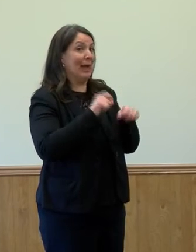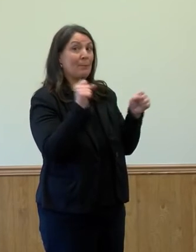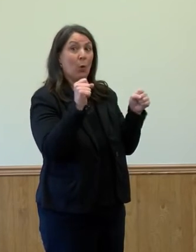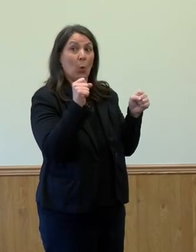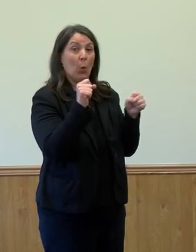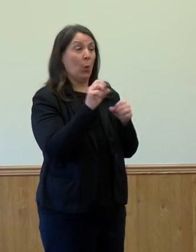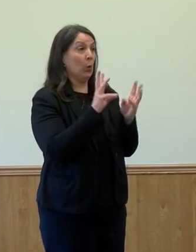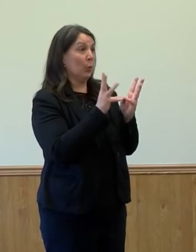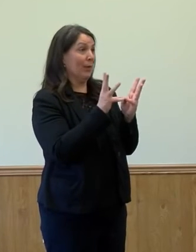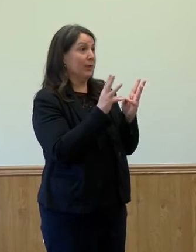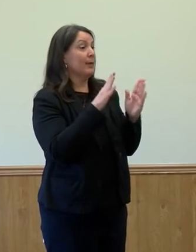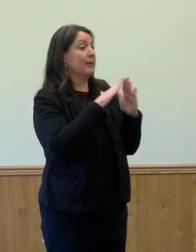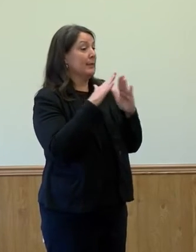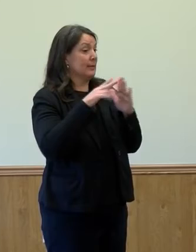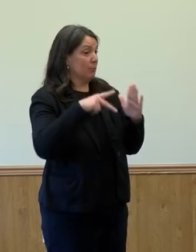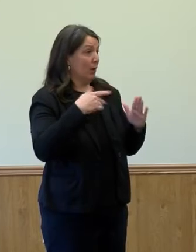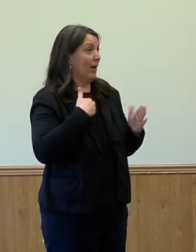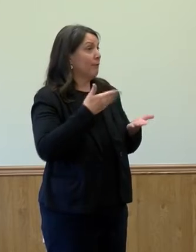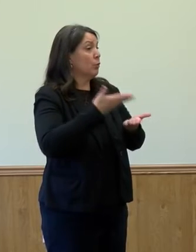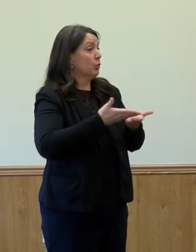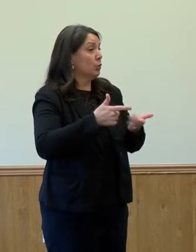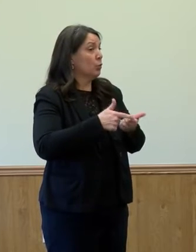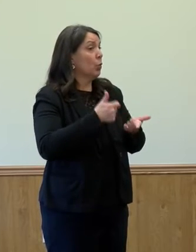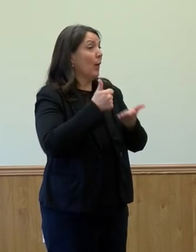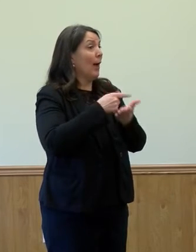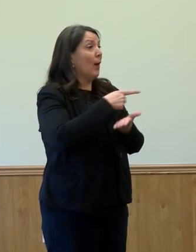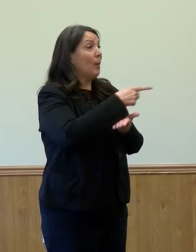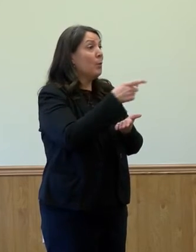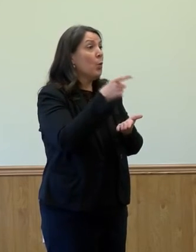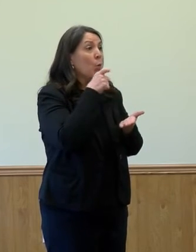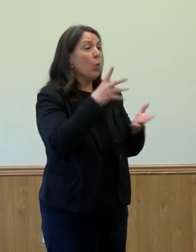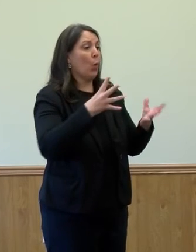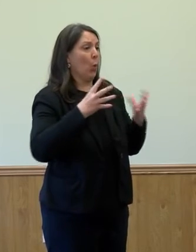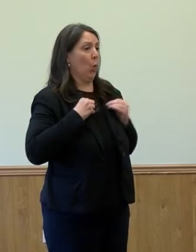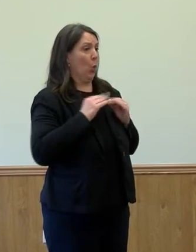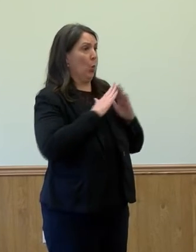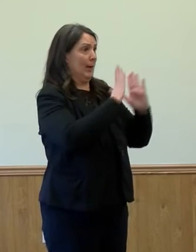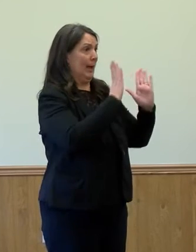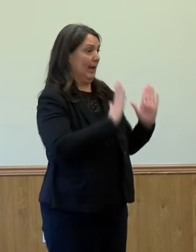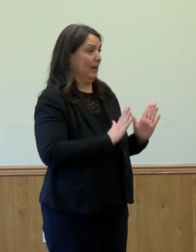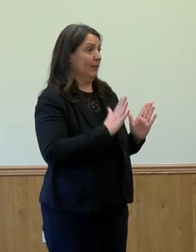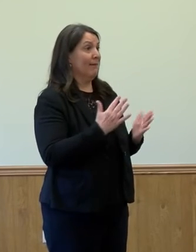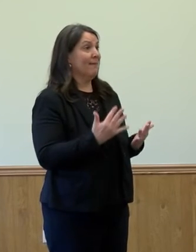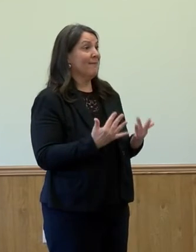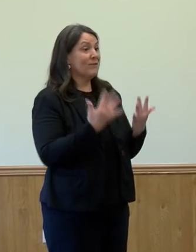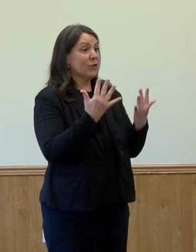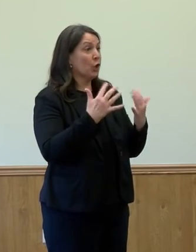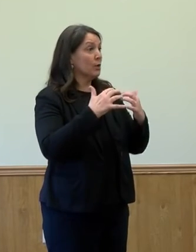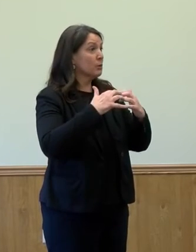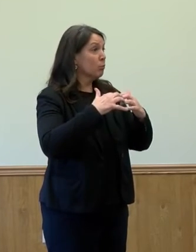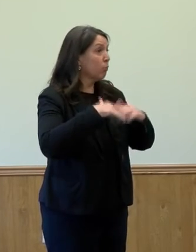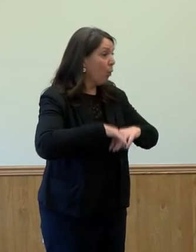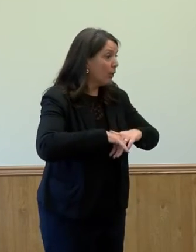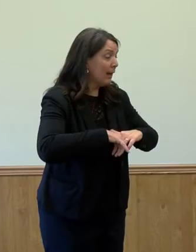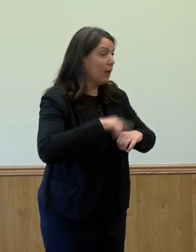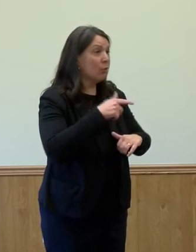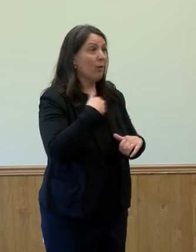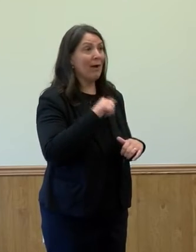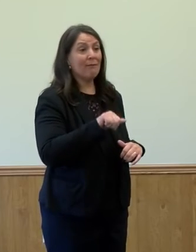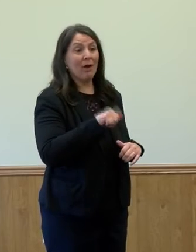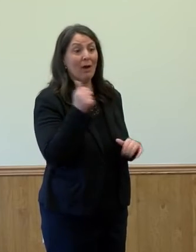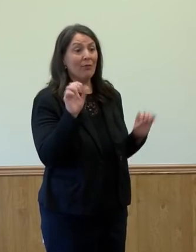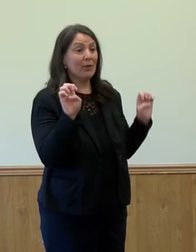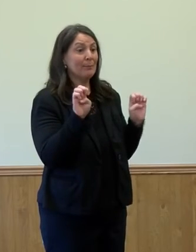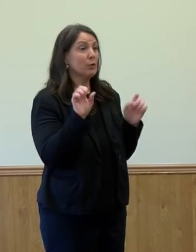of Peoria also has some resources to help homeowners who are may have a furnace breaking or another emergency situation at their